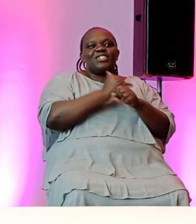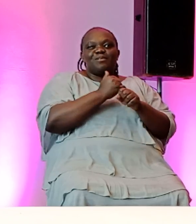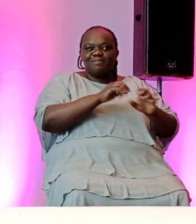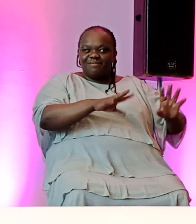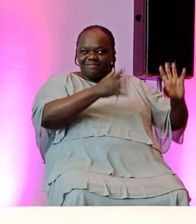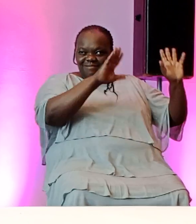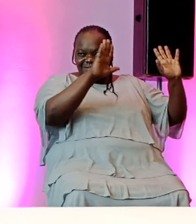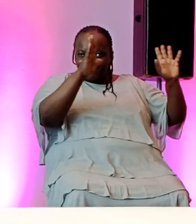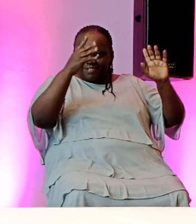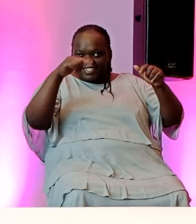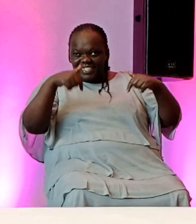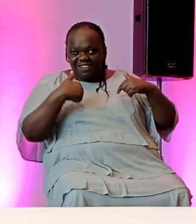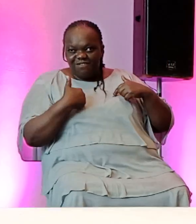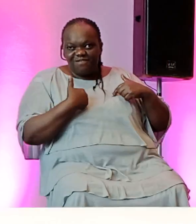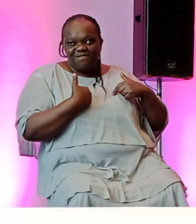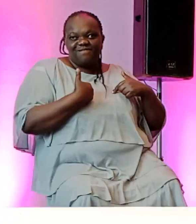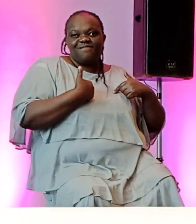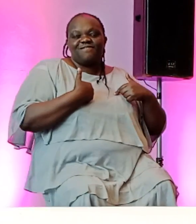ourselves.